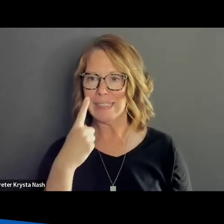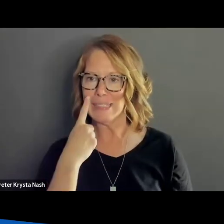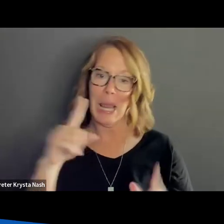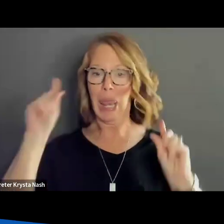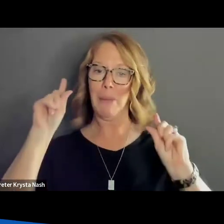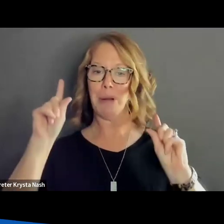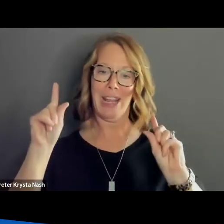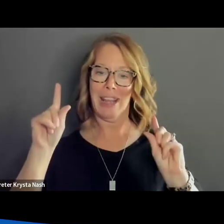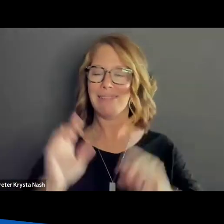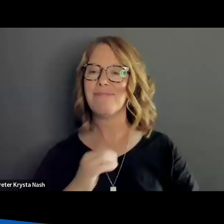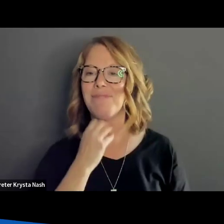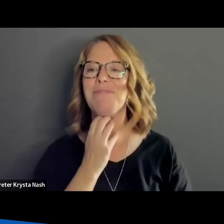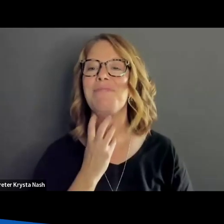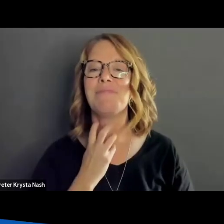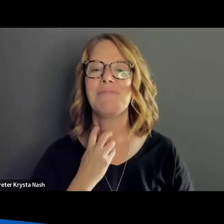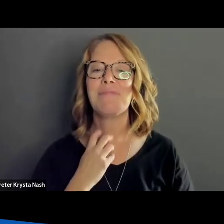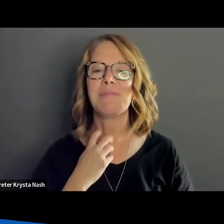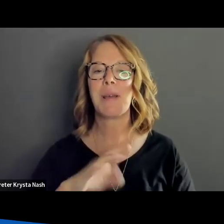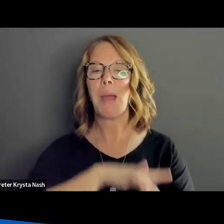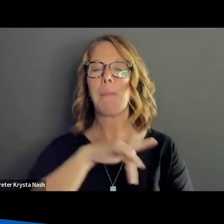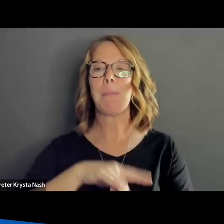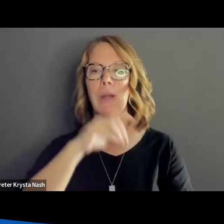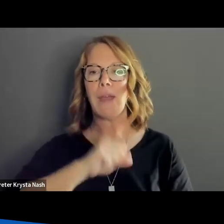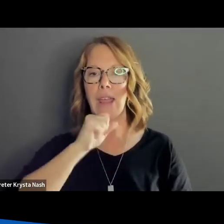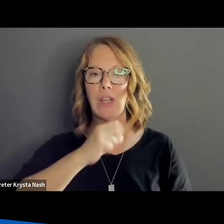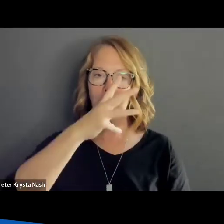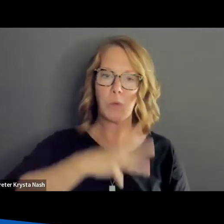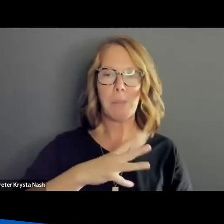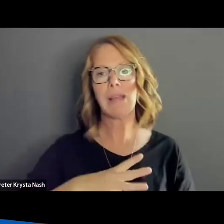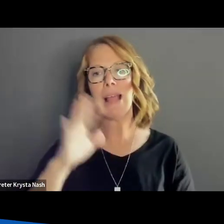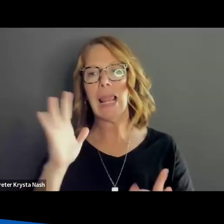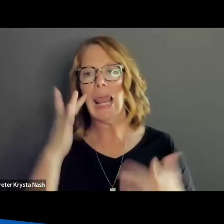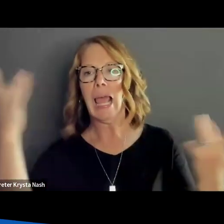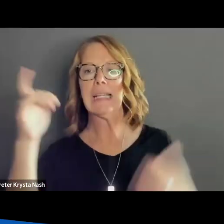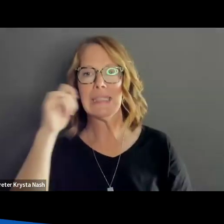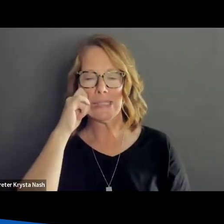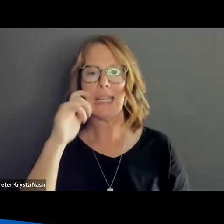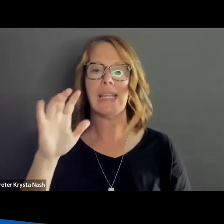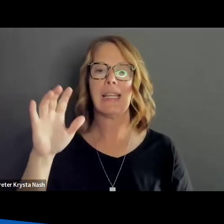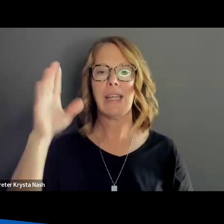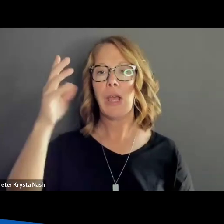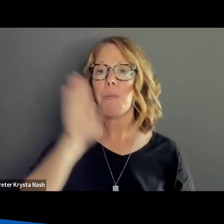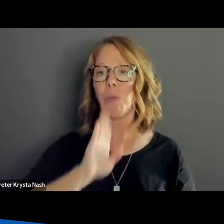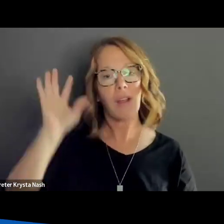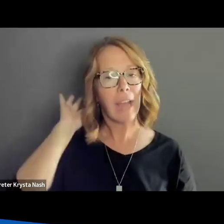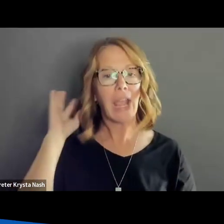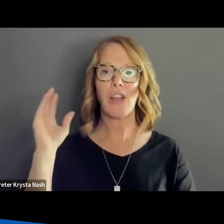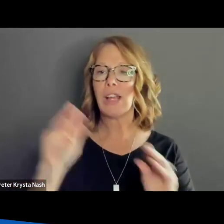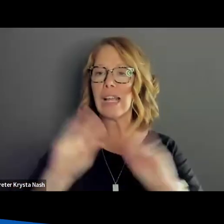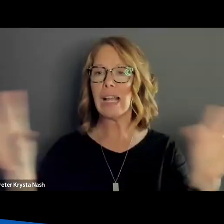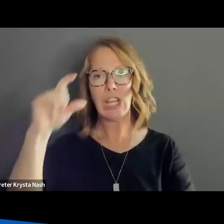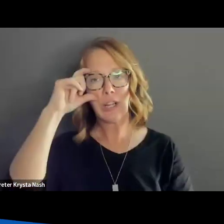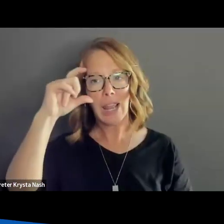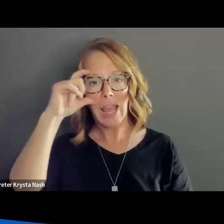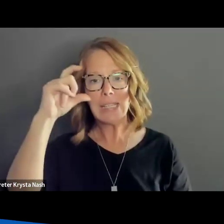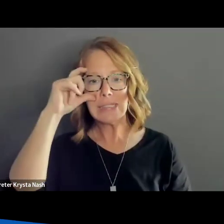anyway, I am a middle-aged woman, fair skin, brown hair. I'm wearing clear glasses today. I have on a